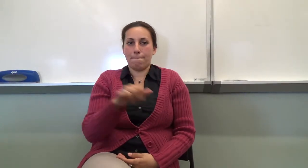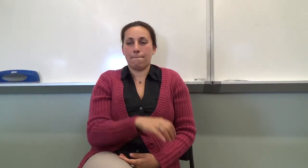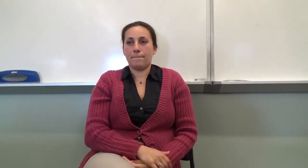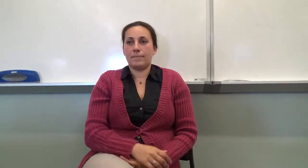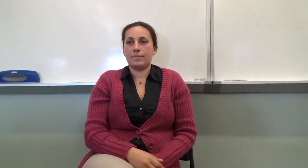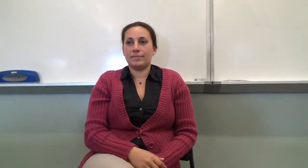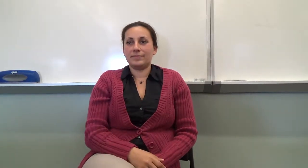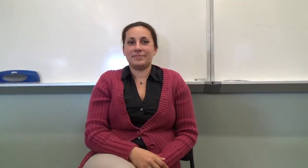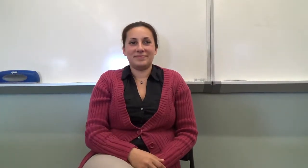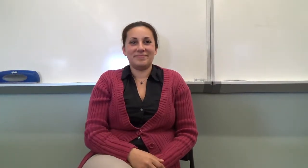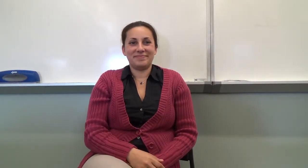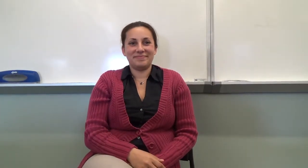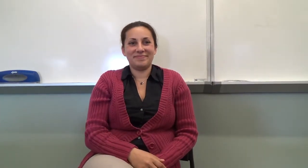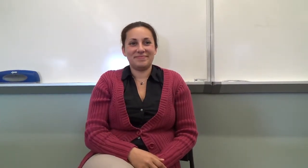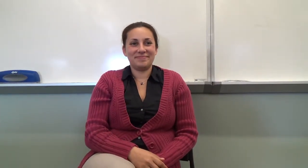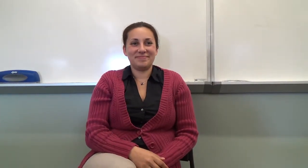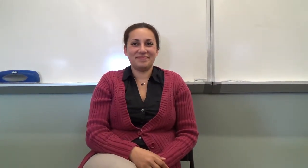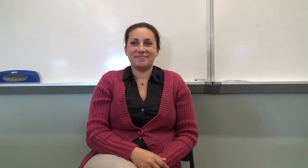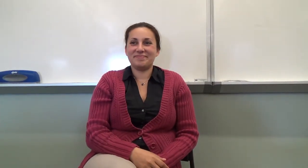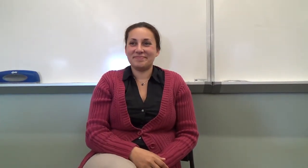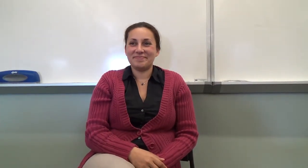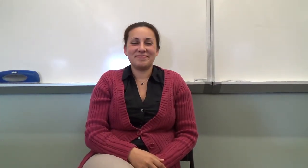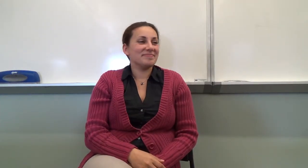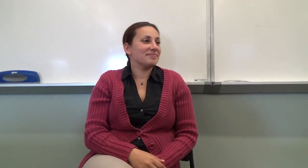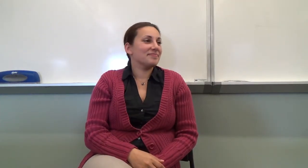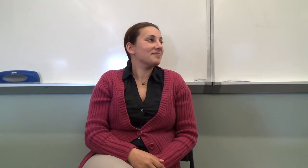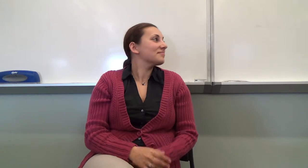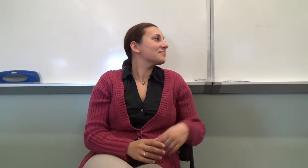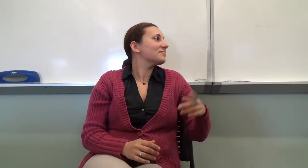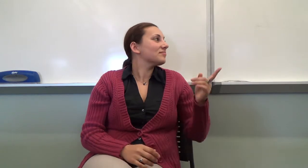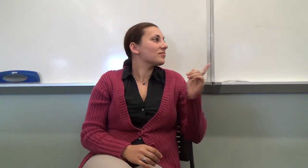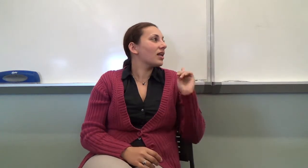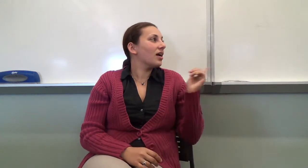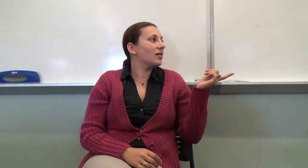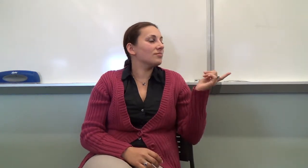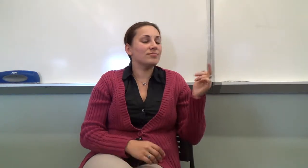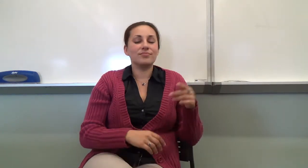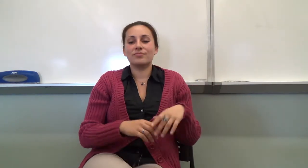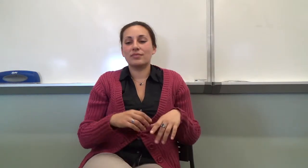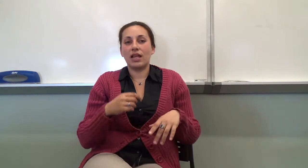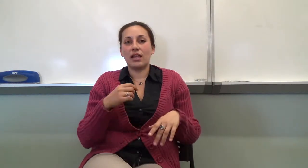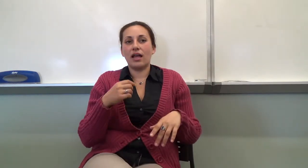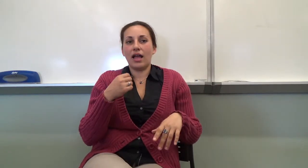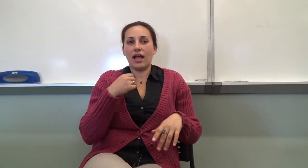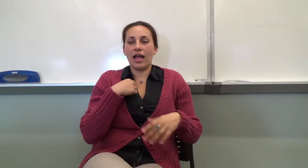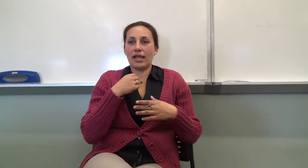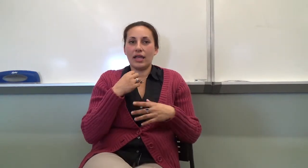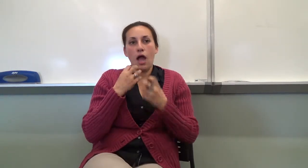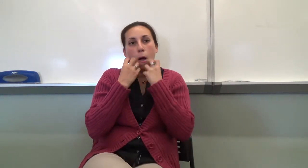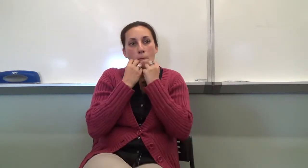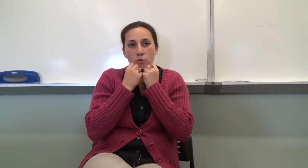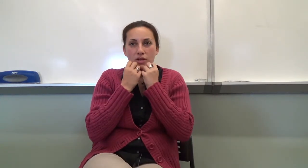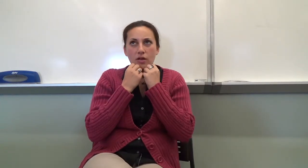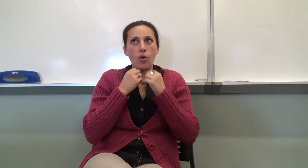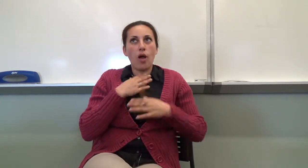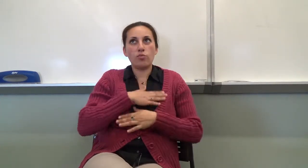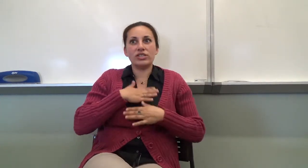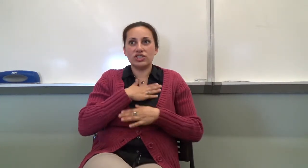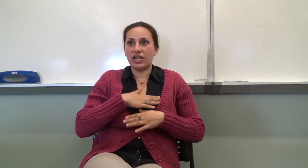I mean, I really do appreciate mathematicians. I have a lot of friends that are mathematicians. We used to say